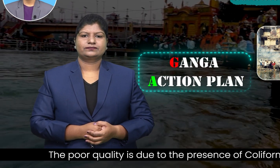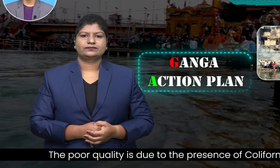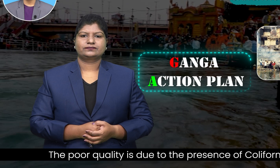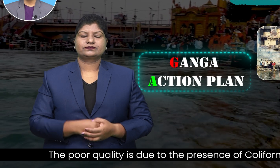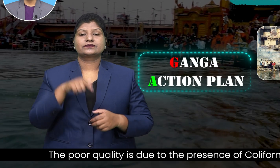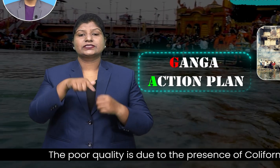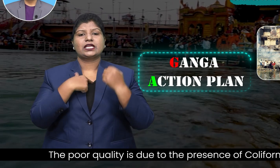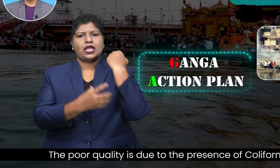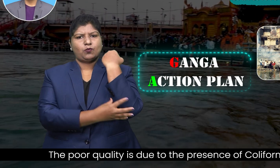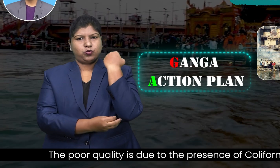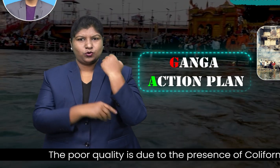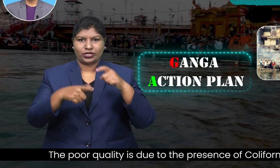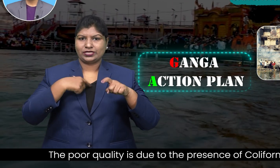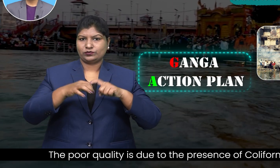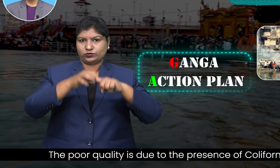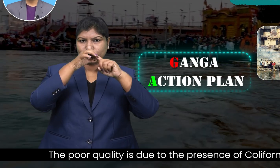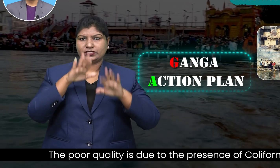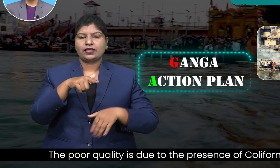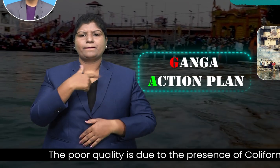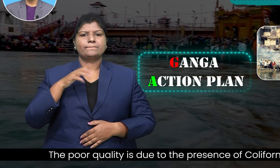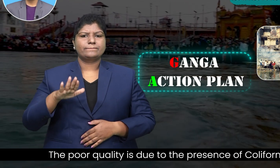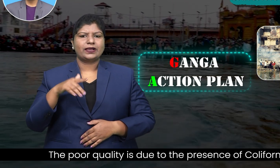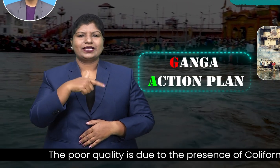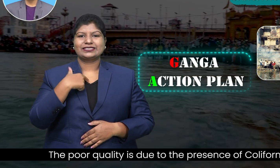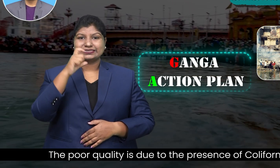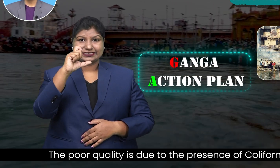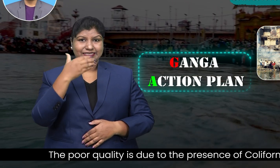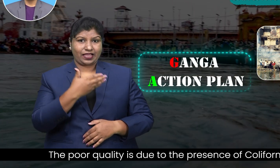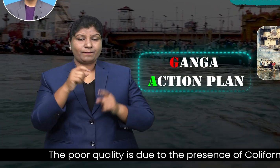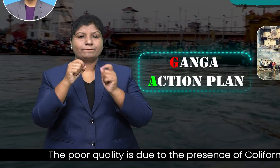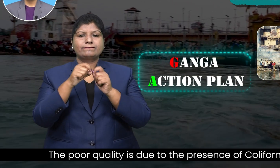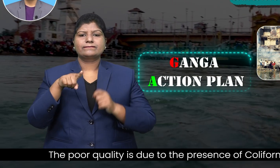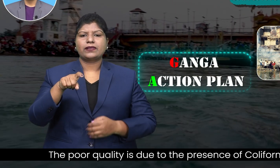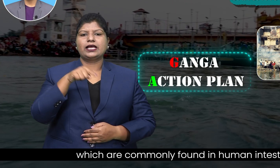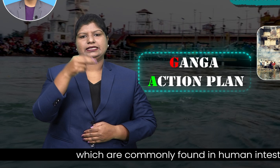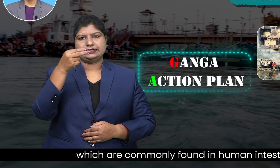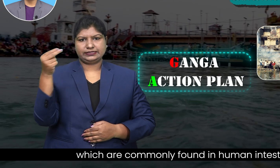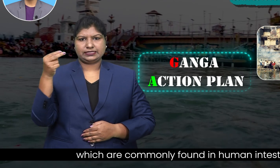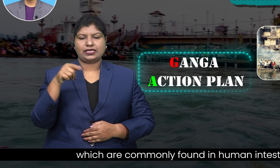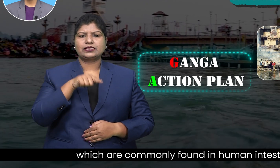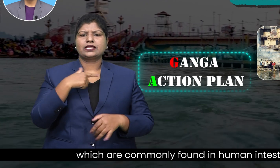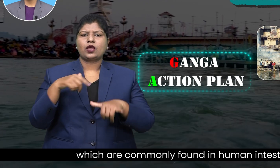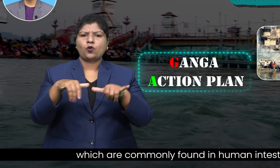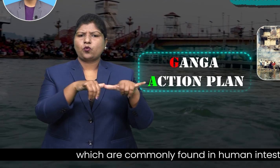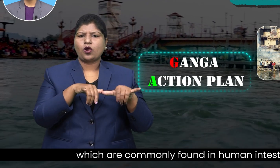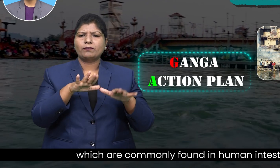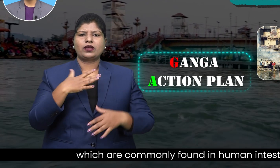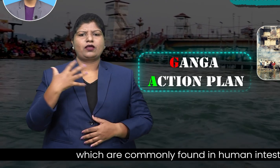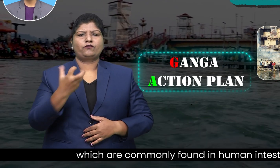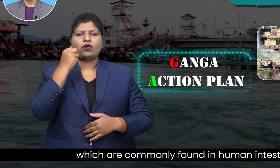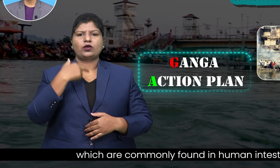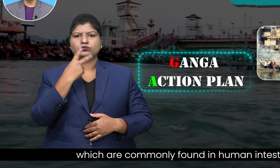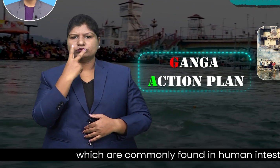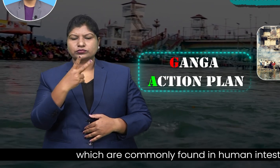The poor quality is due to the presence of coliform bacteria, which are commonly found in